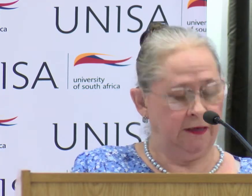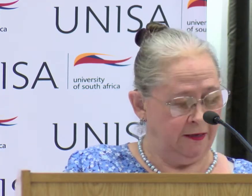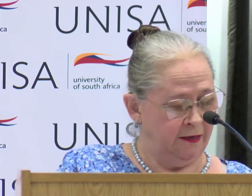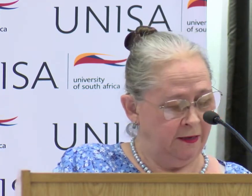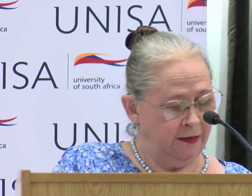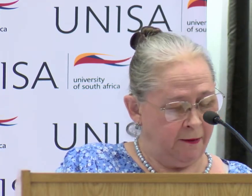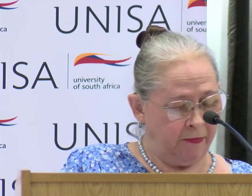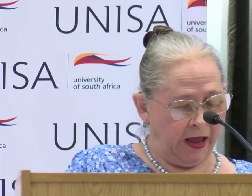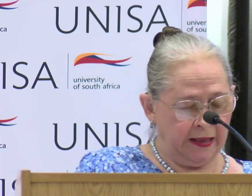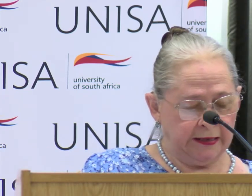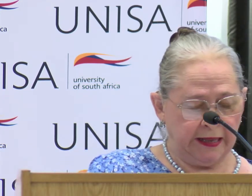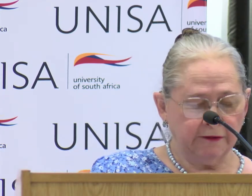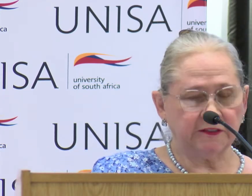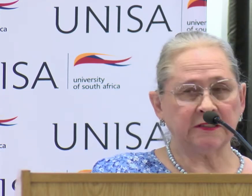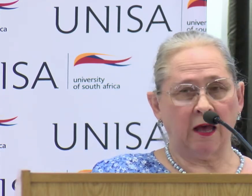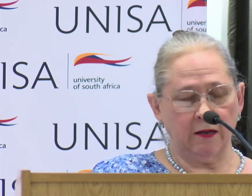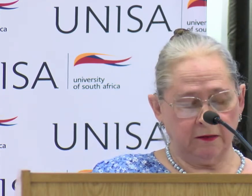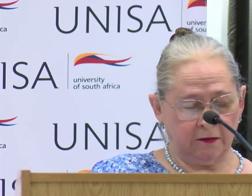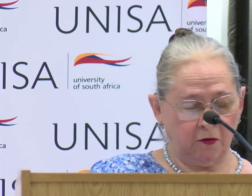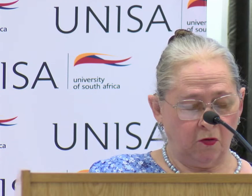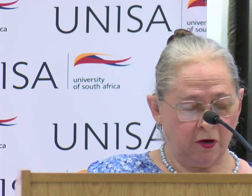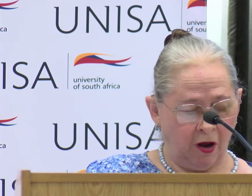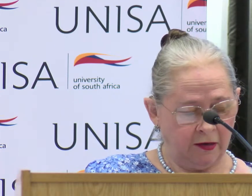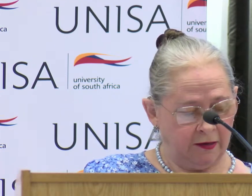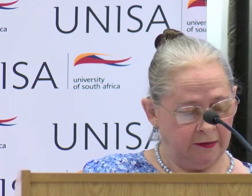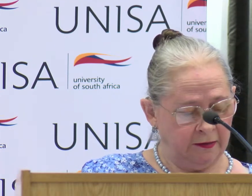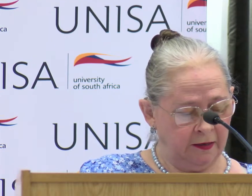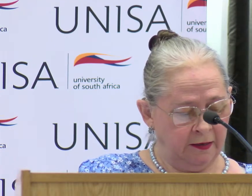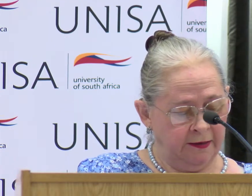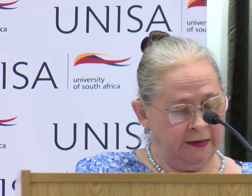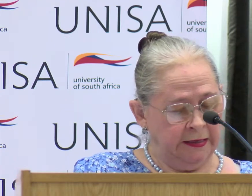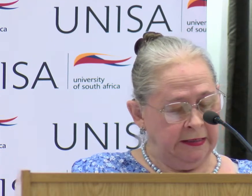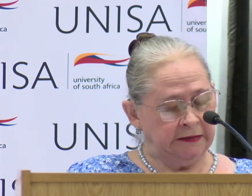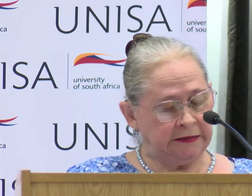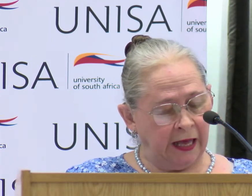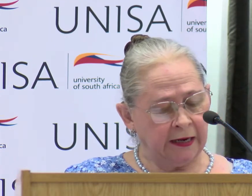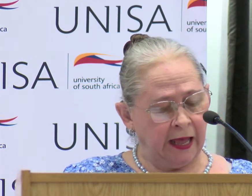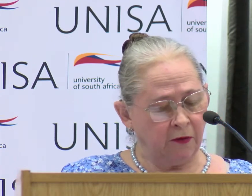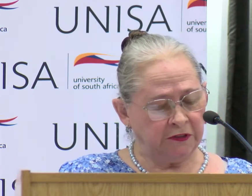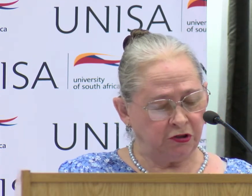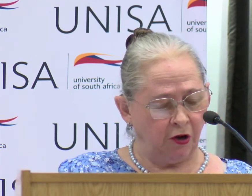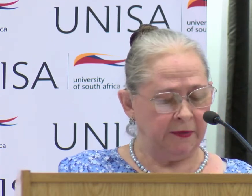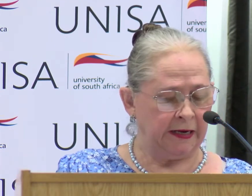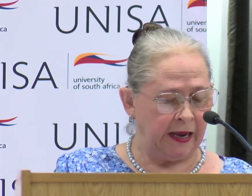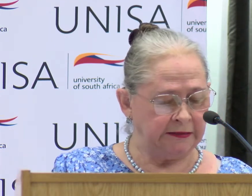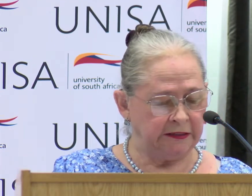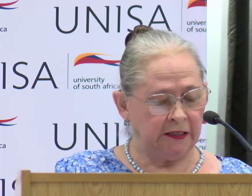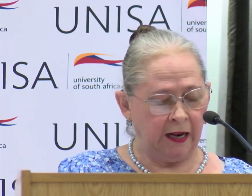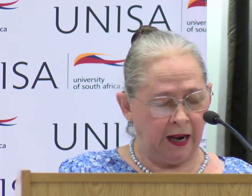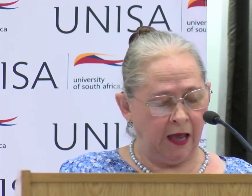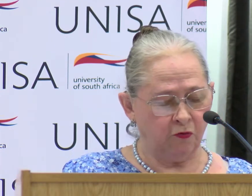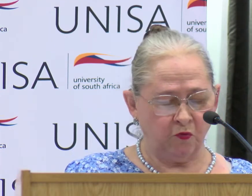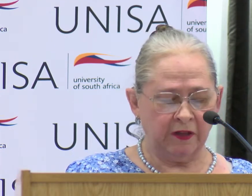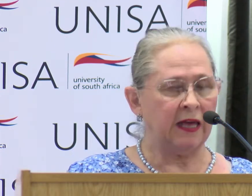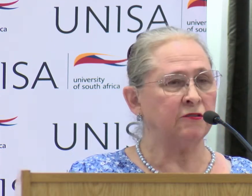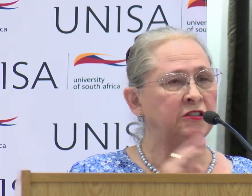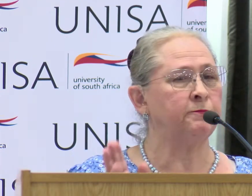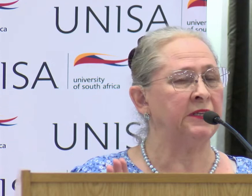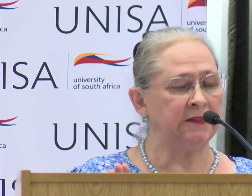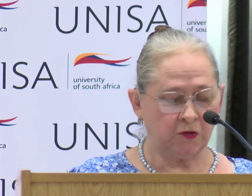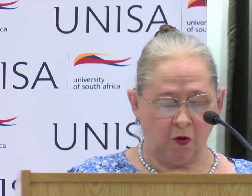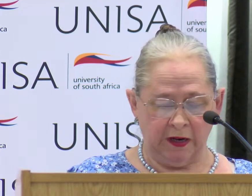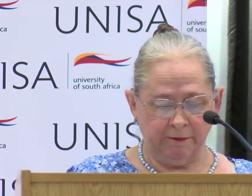read by a deaf child or adult. Sign language communication alone